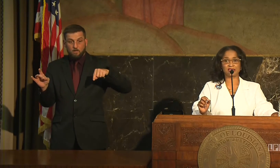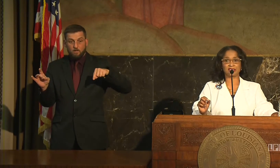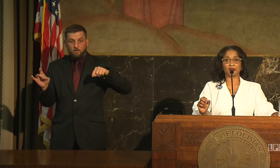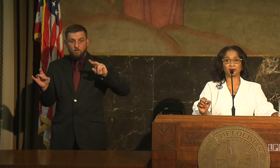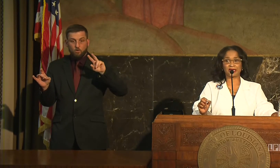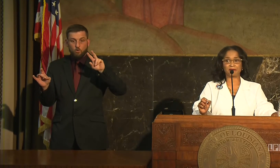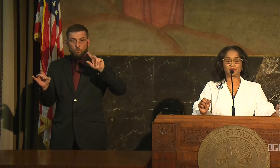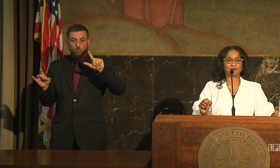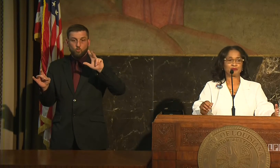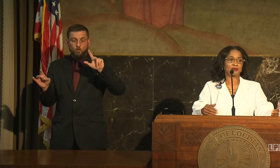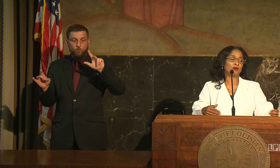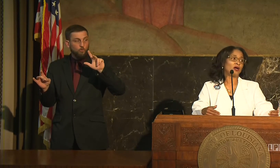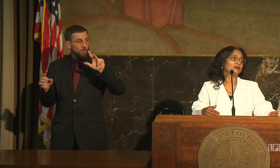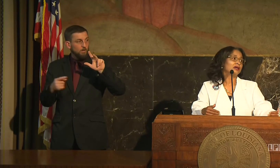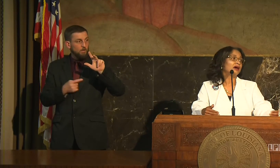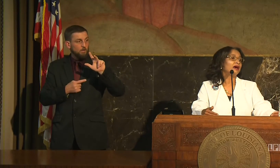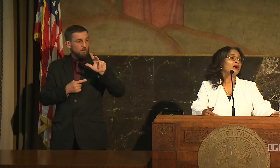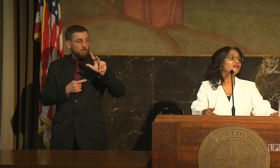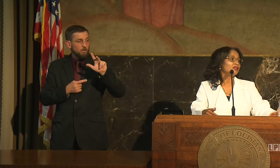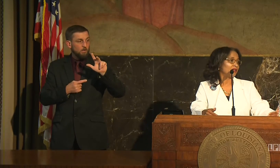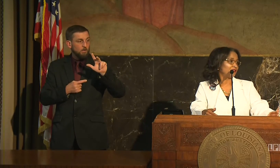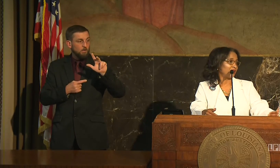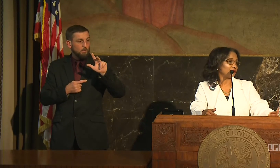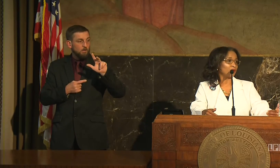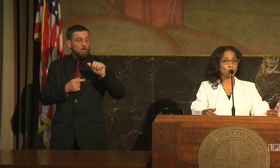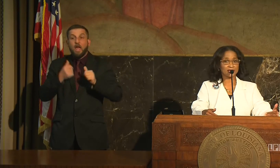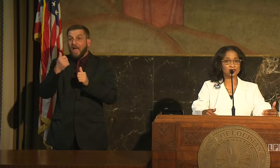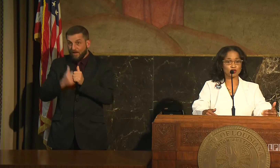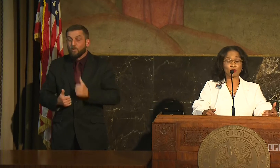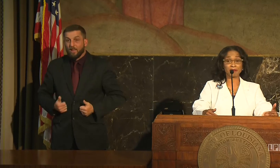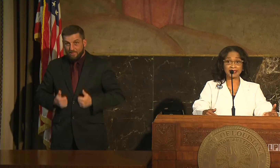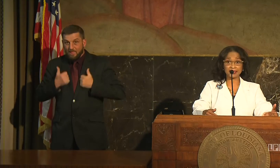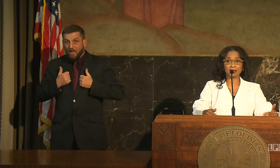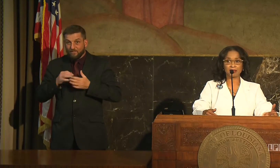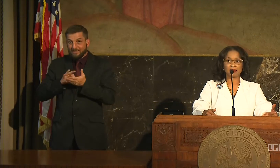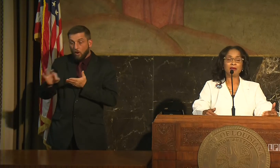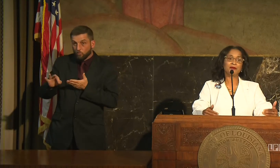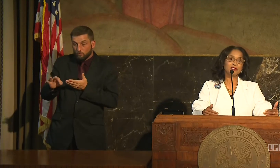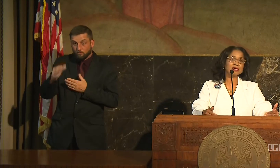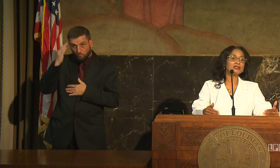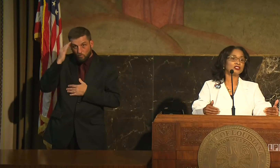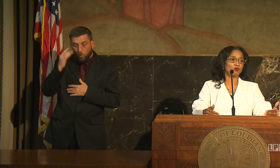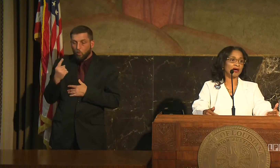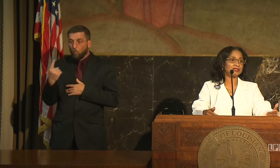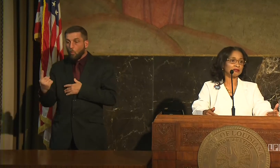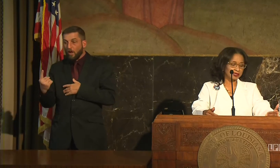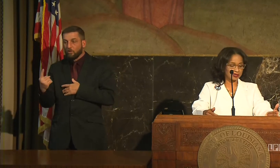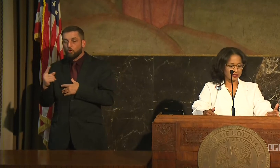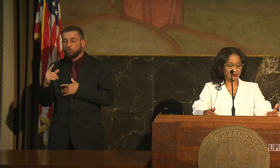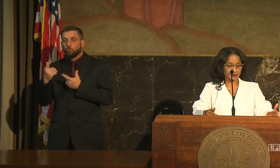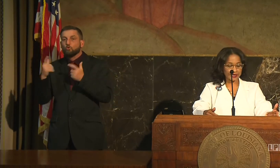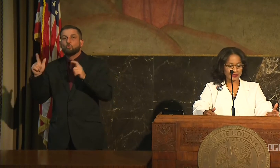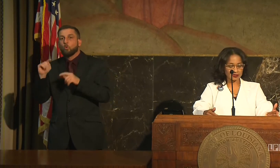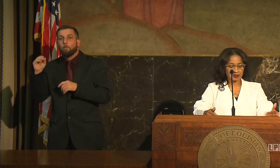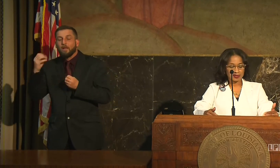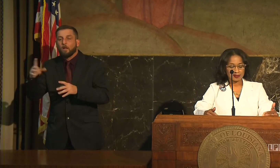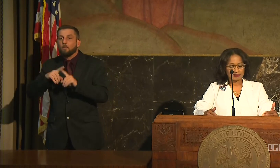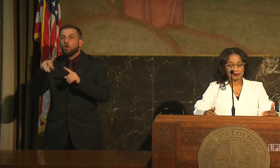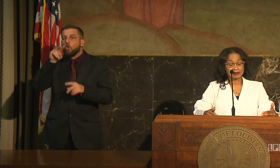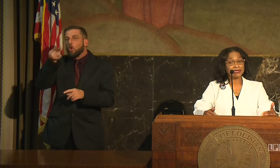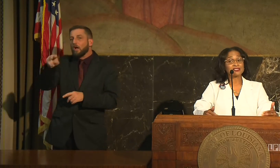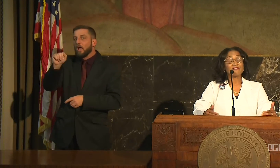at 23. And while every life counts and one is too many, percentage-wise, looking at the